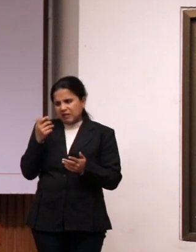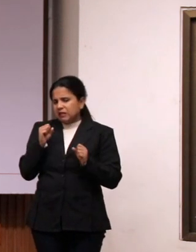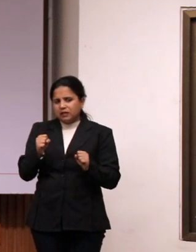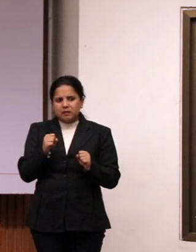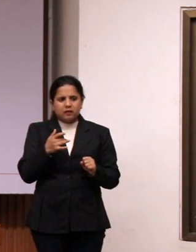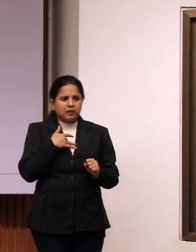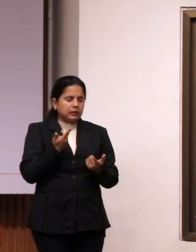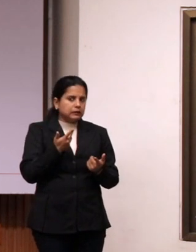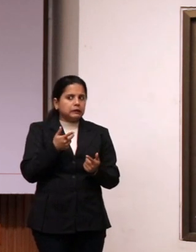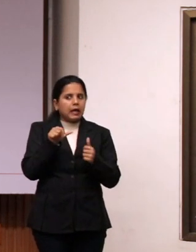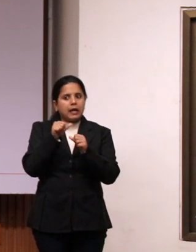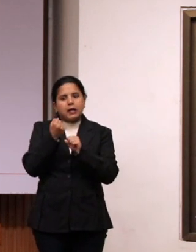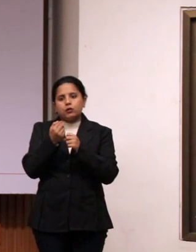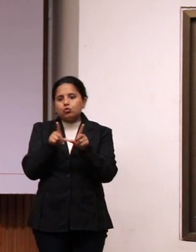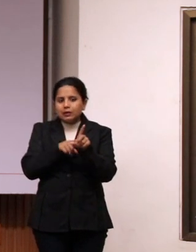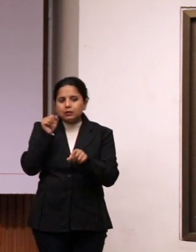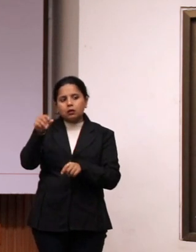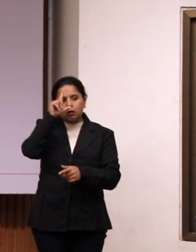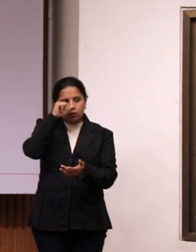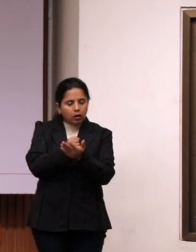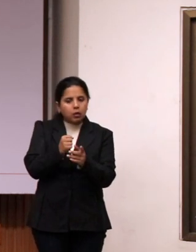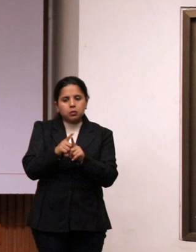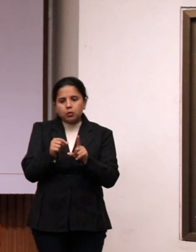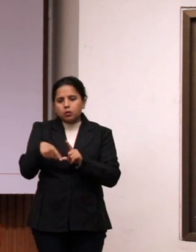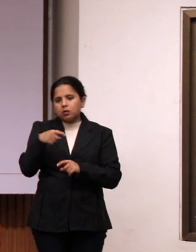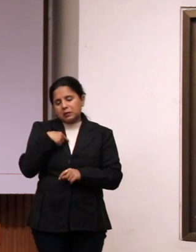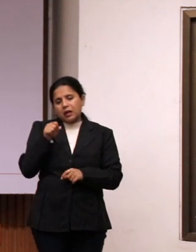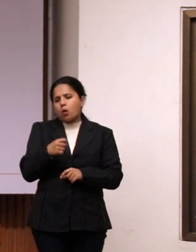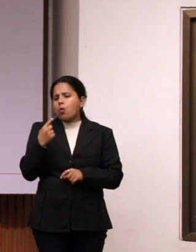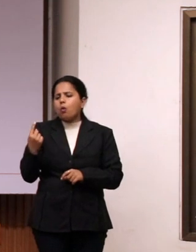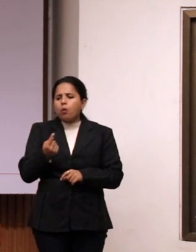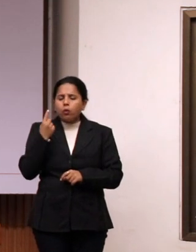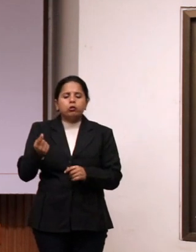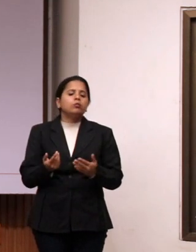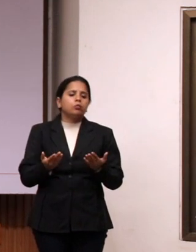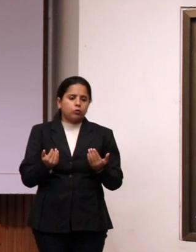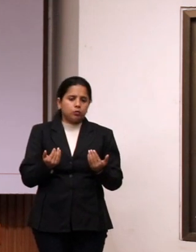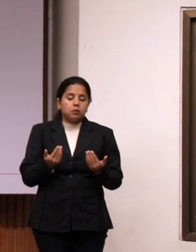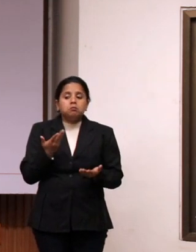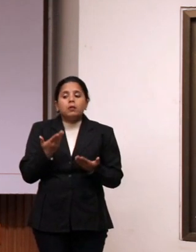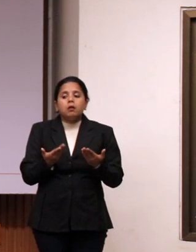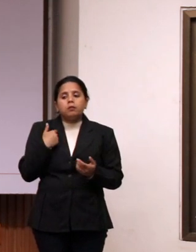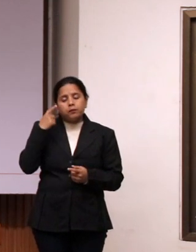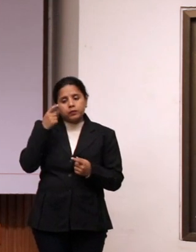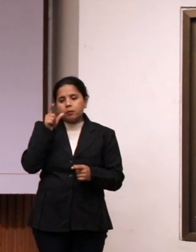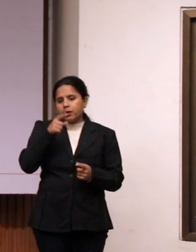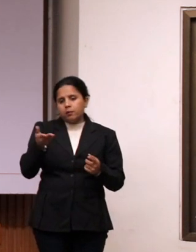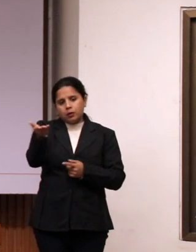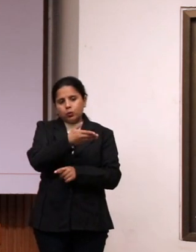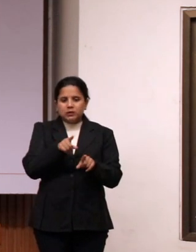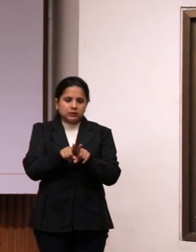to convince agencies, and it should can only be possible through people like